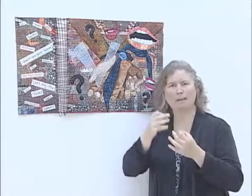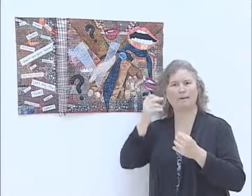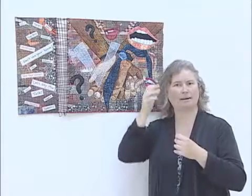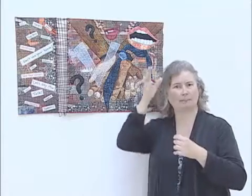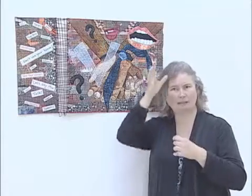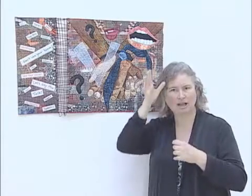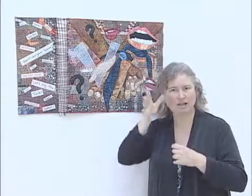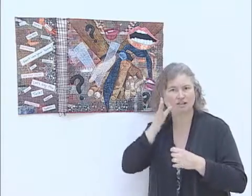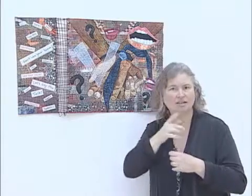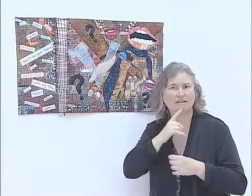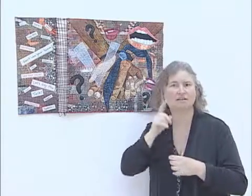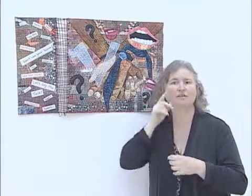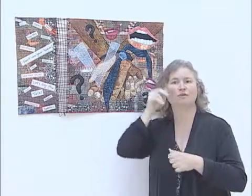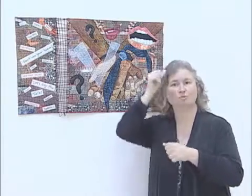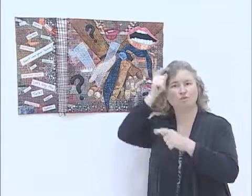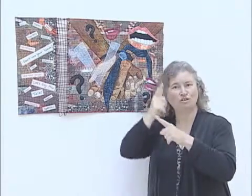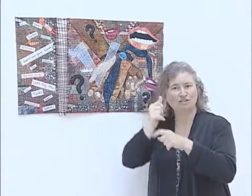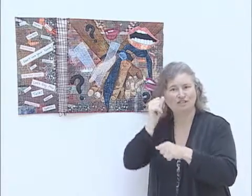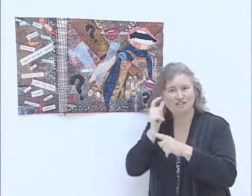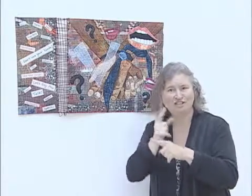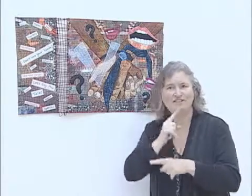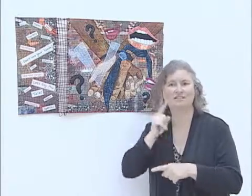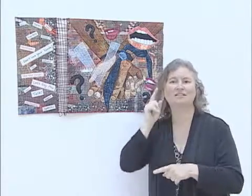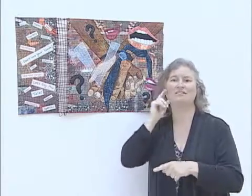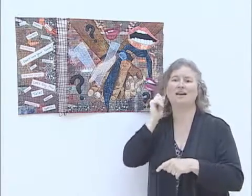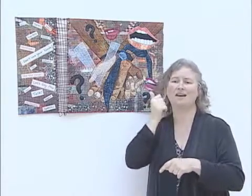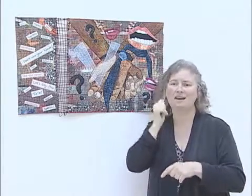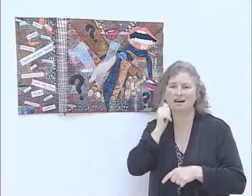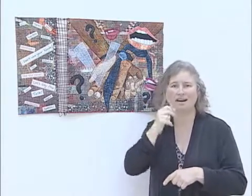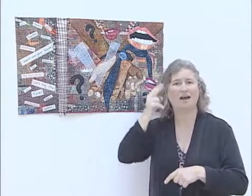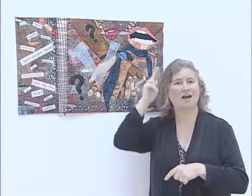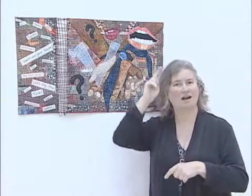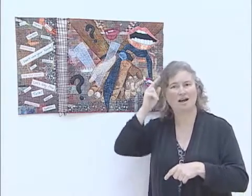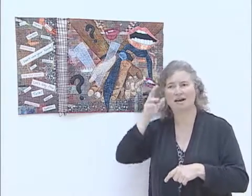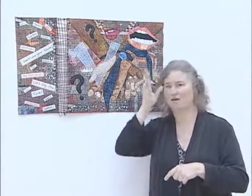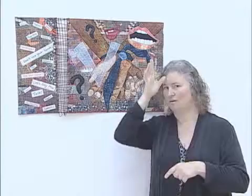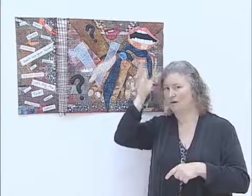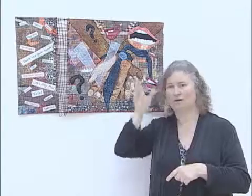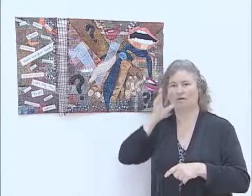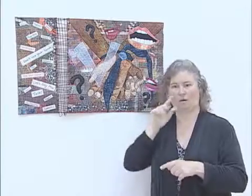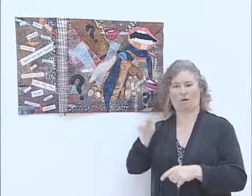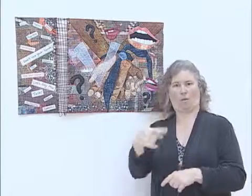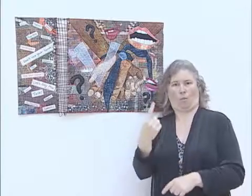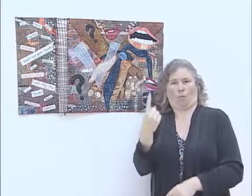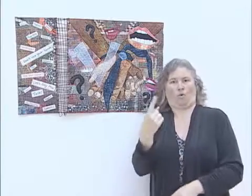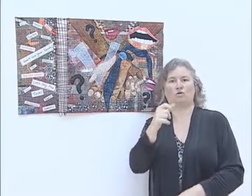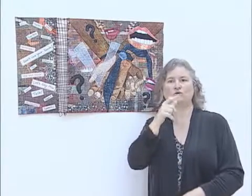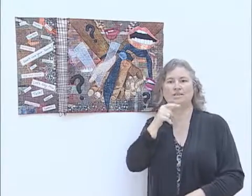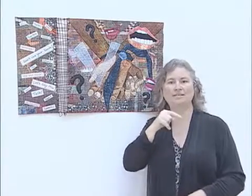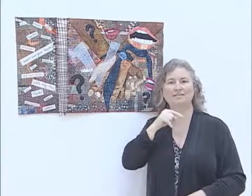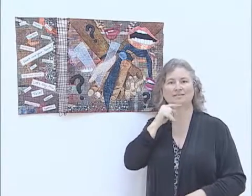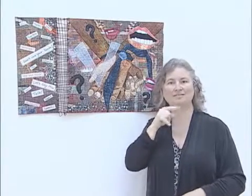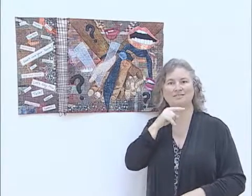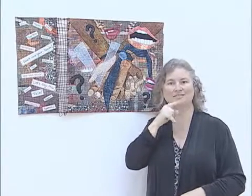completely deaf family. Parents were deaf, siblings, aunts, uncles, grandparents, everybody down the line.